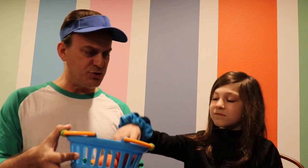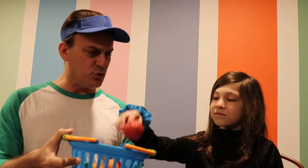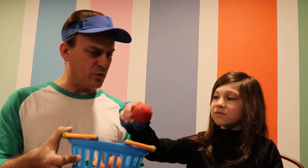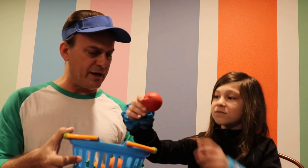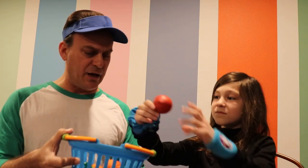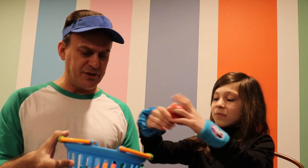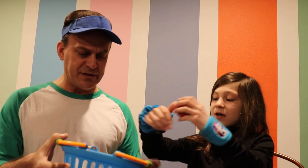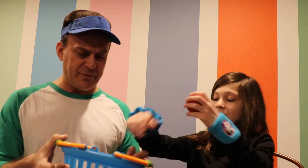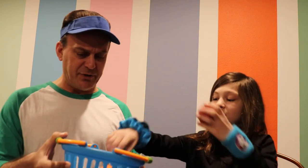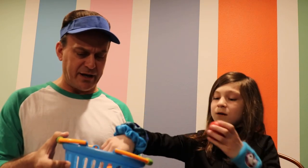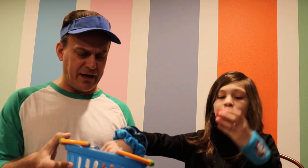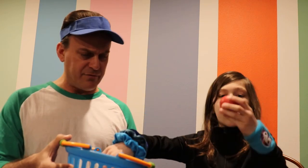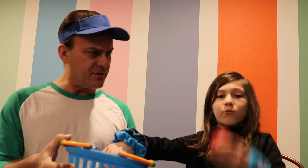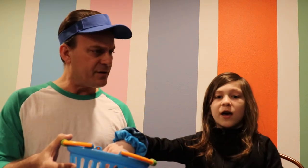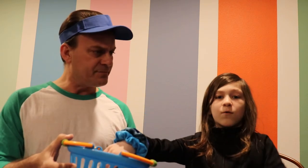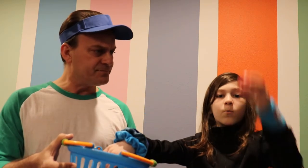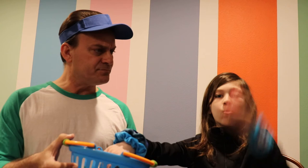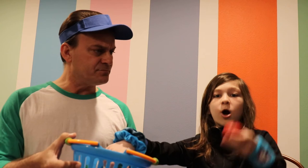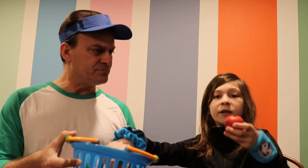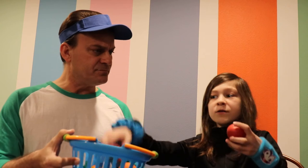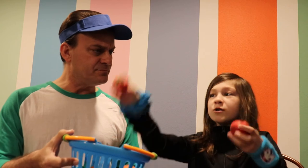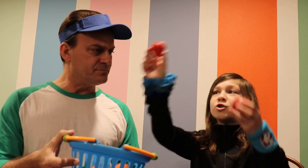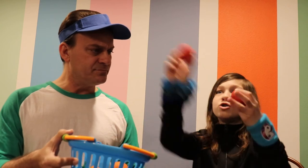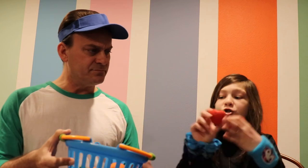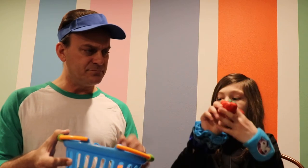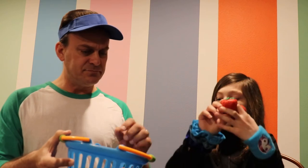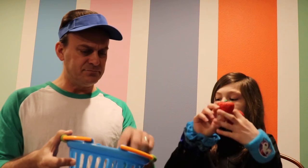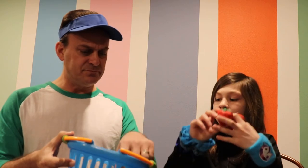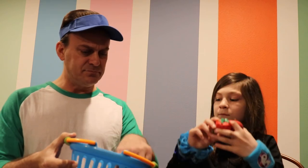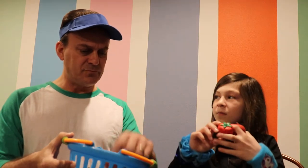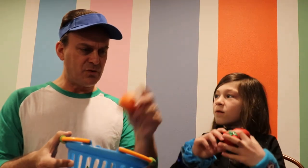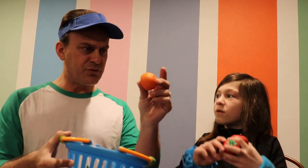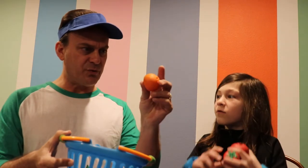2 red objects, how many do we have? Well, we have 1, 2.